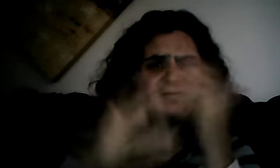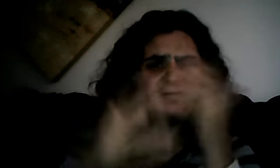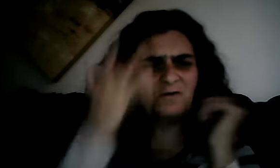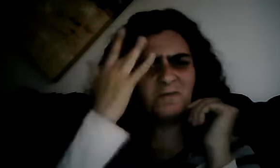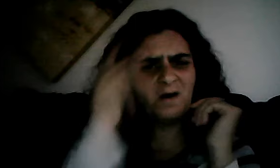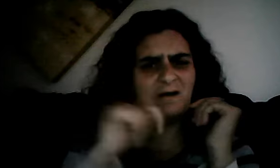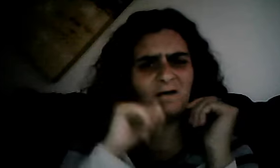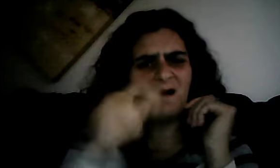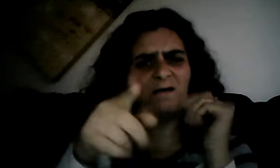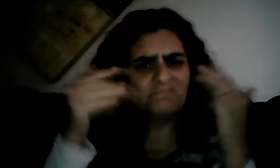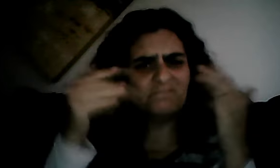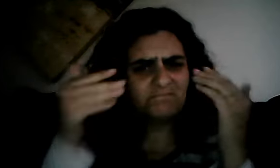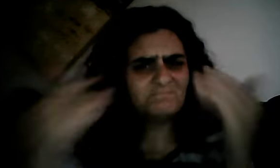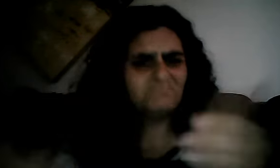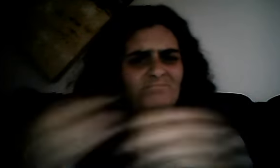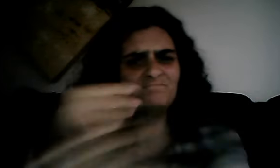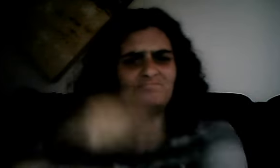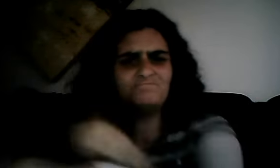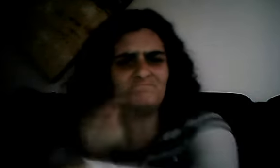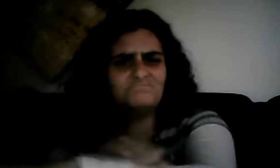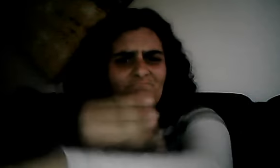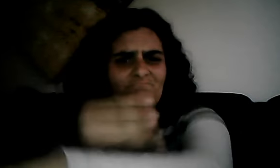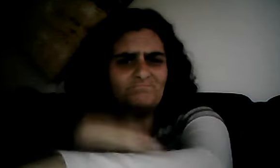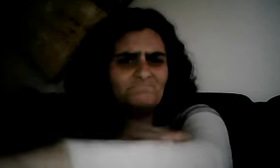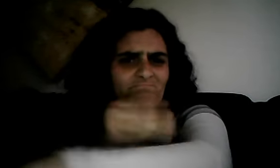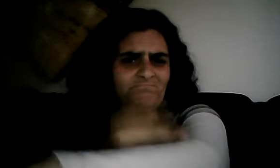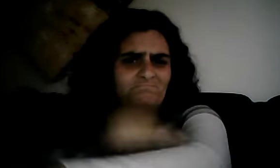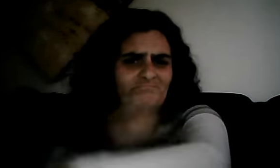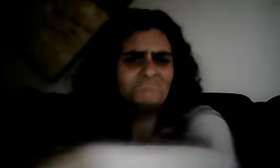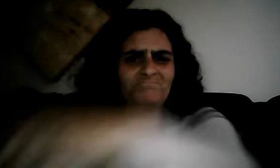Now remember, Bradley, driving is a very serious...